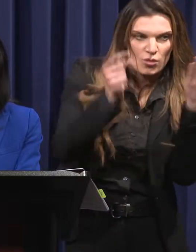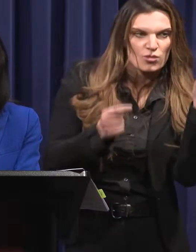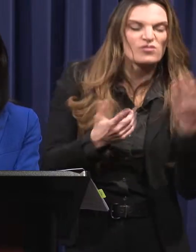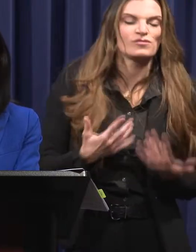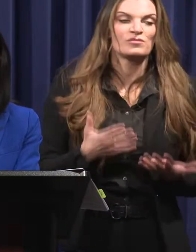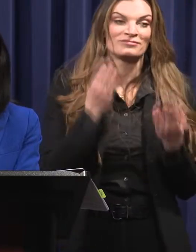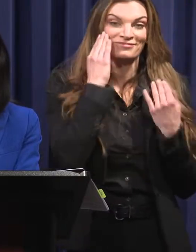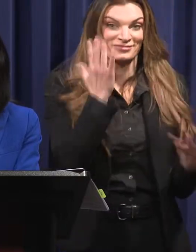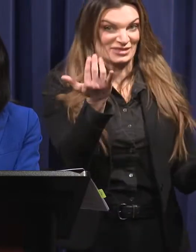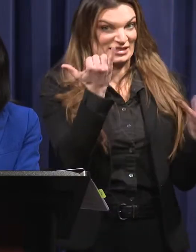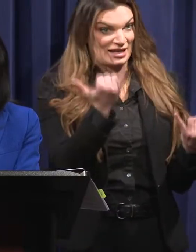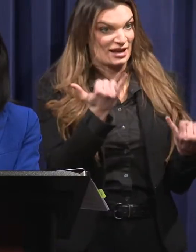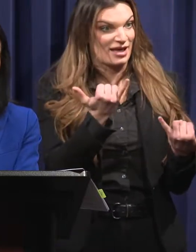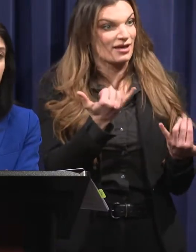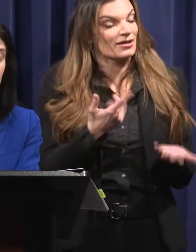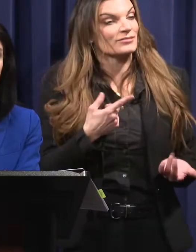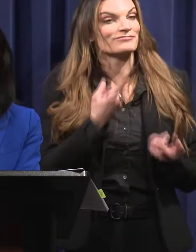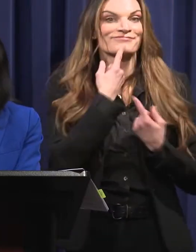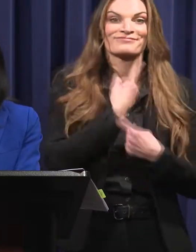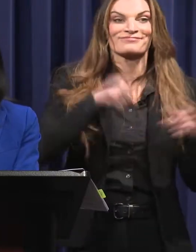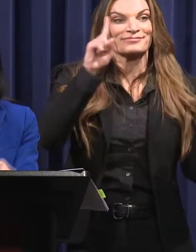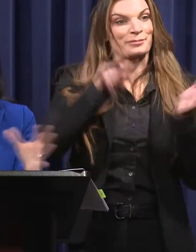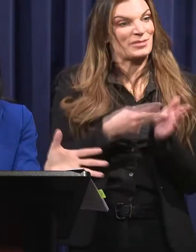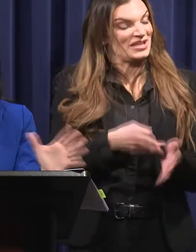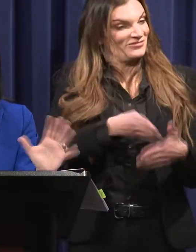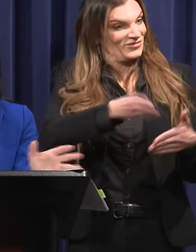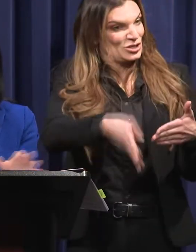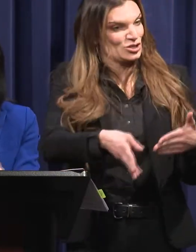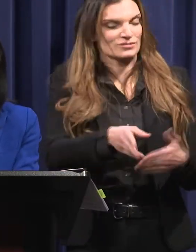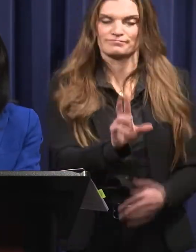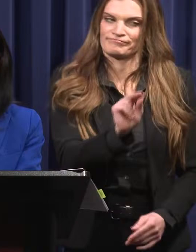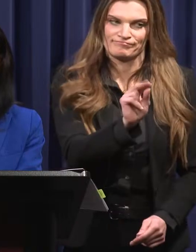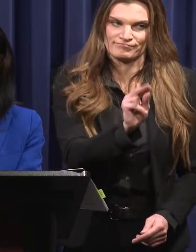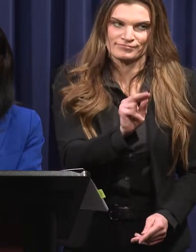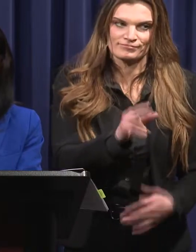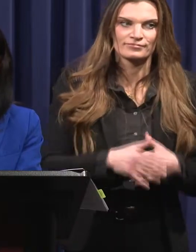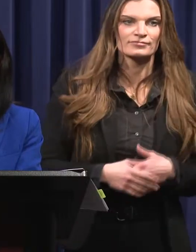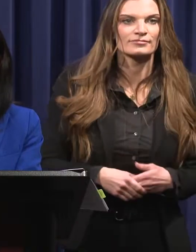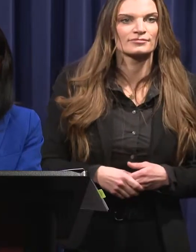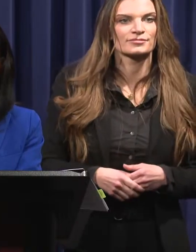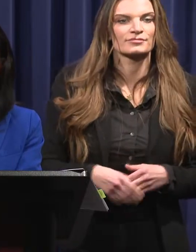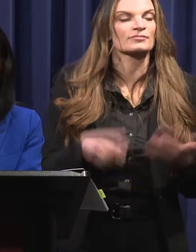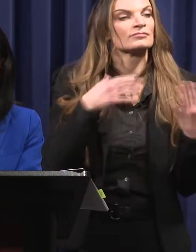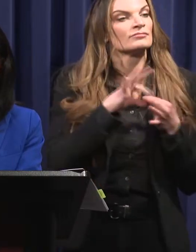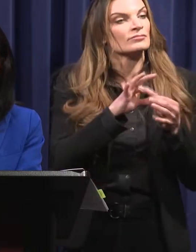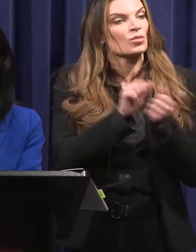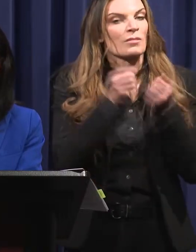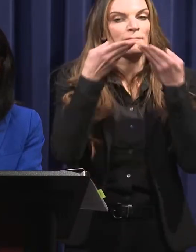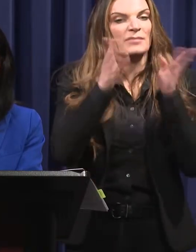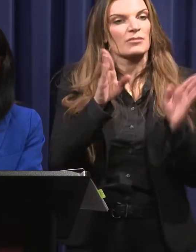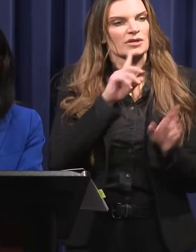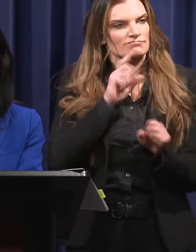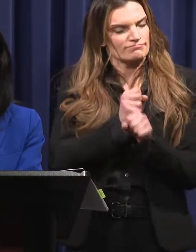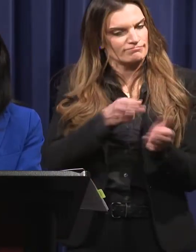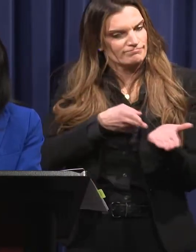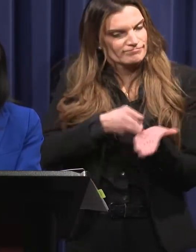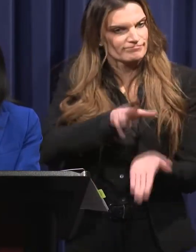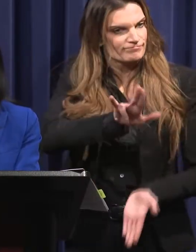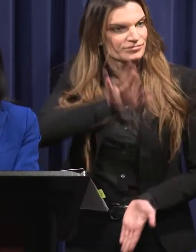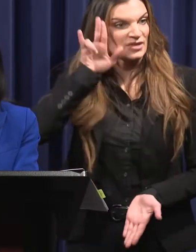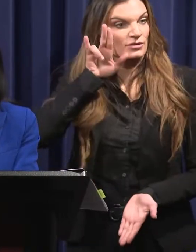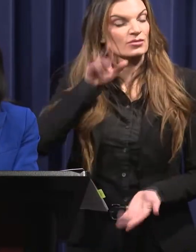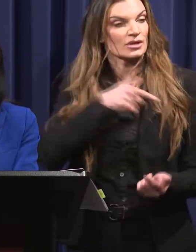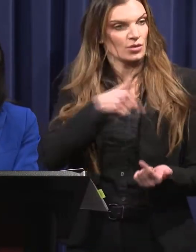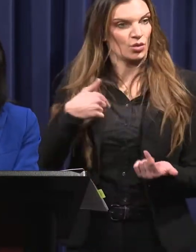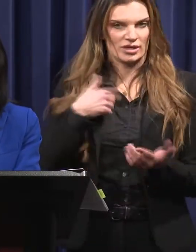announcement is not the conclusion of this or necessarily any other major public integrity investigation, but the first step in what I